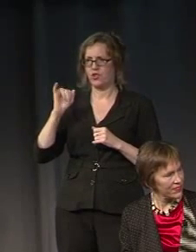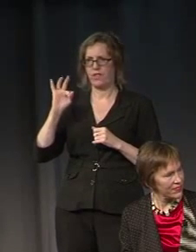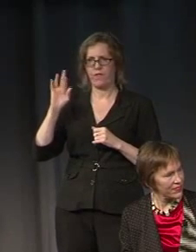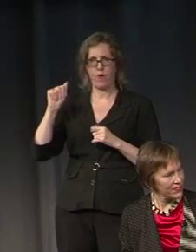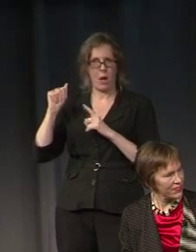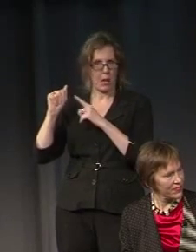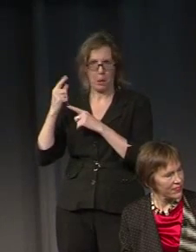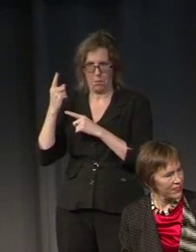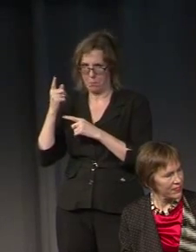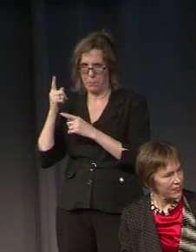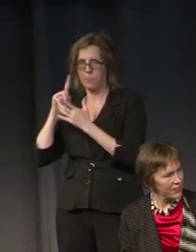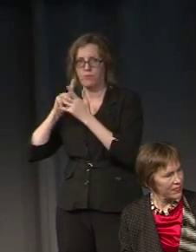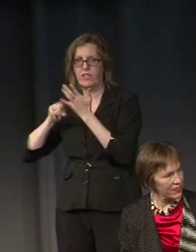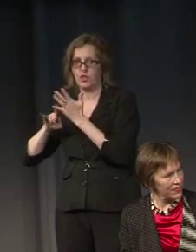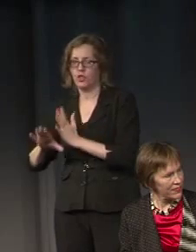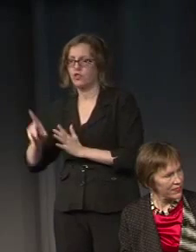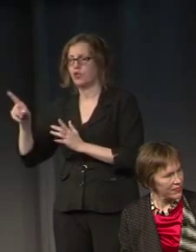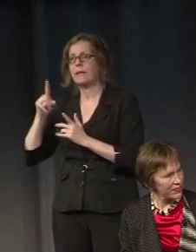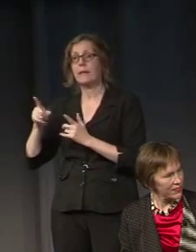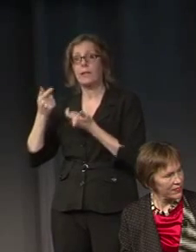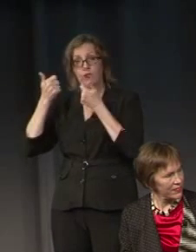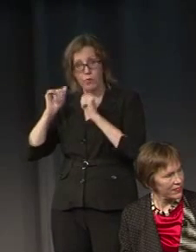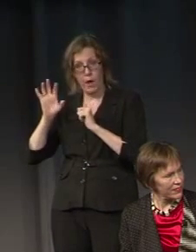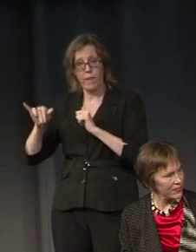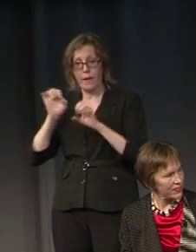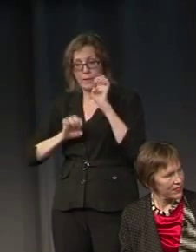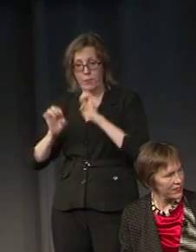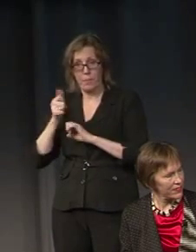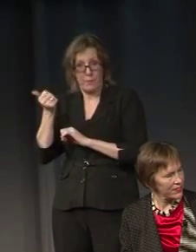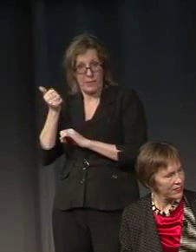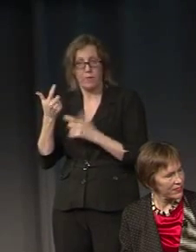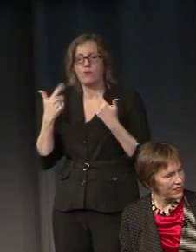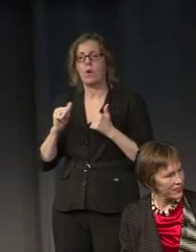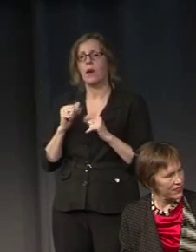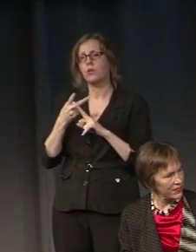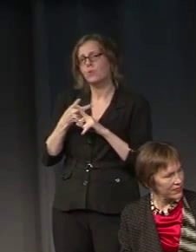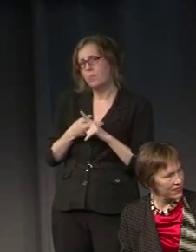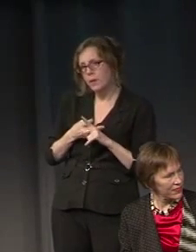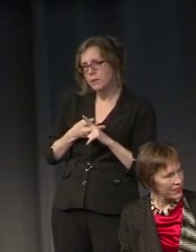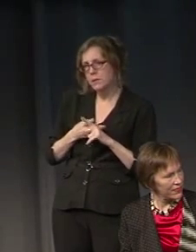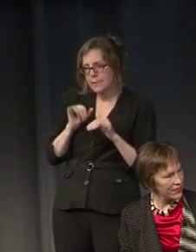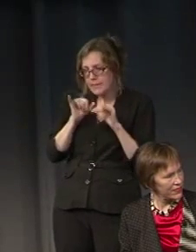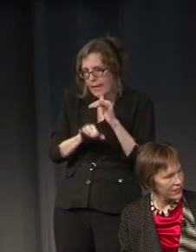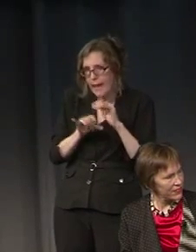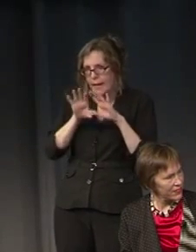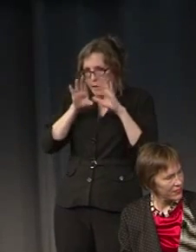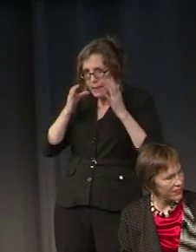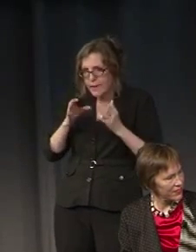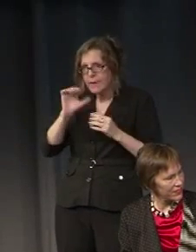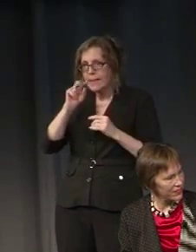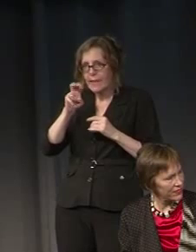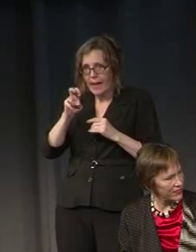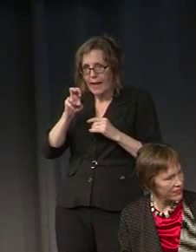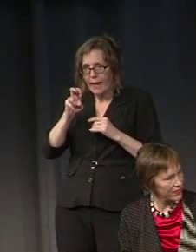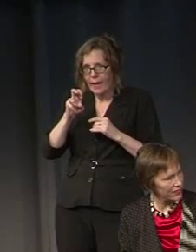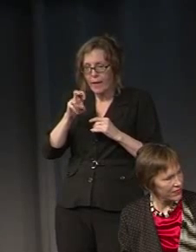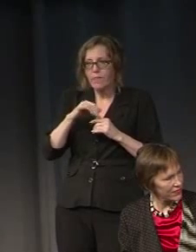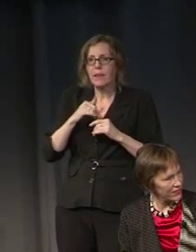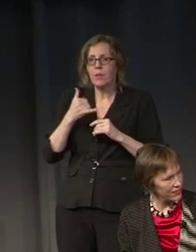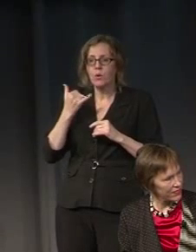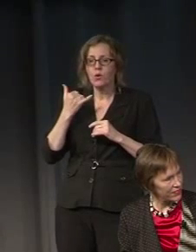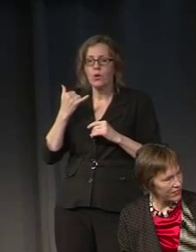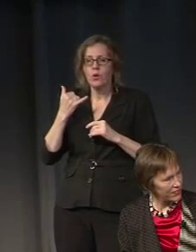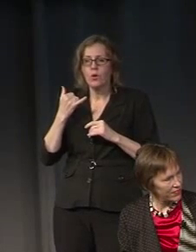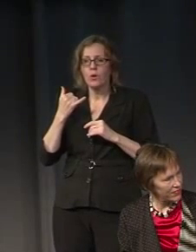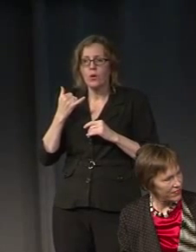on himself. And he intended to be in a cave for 2 months. And he would call the surface and count at what he perceived to be